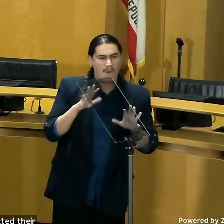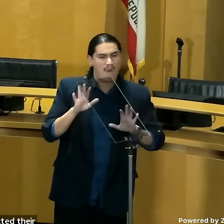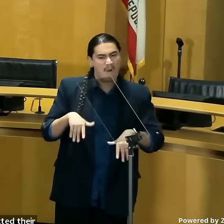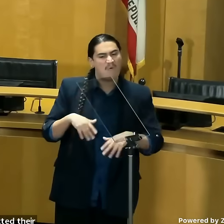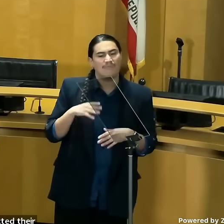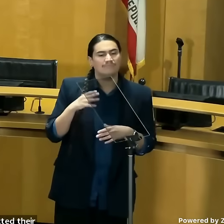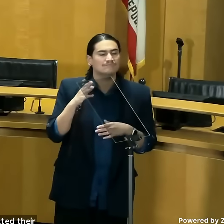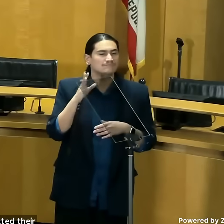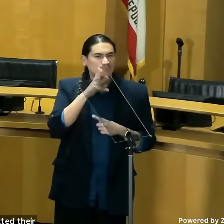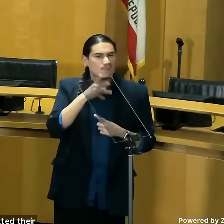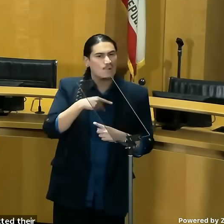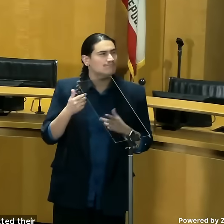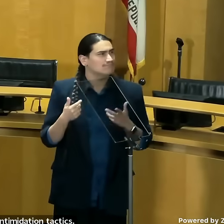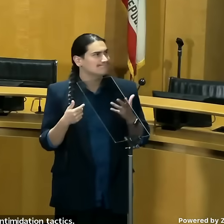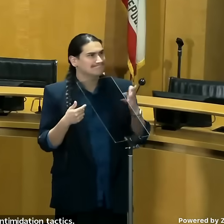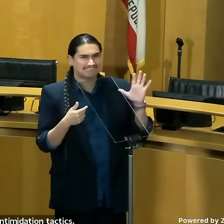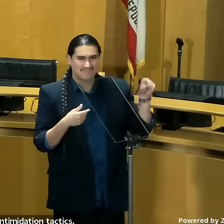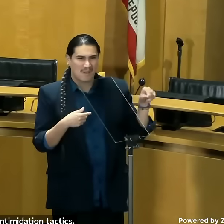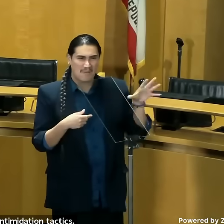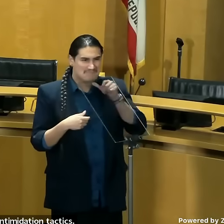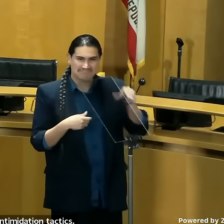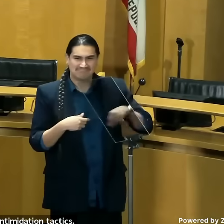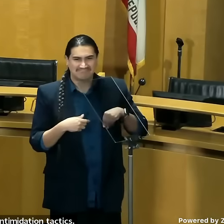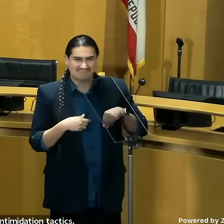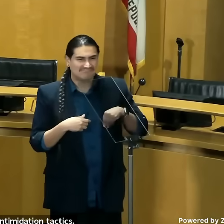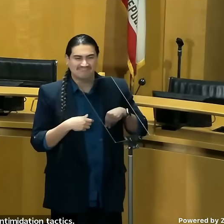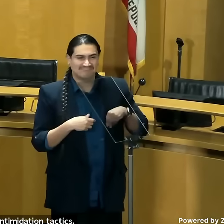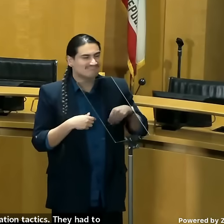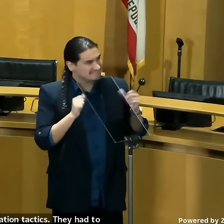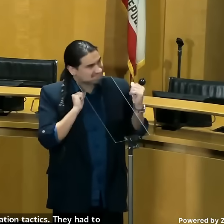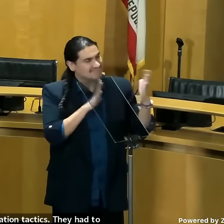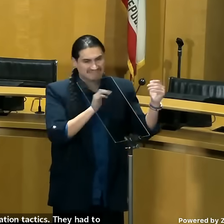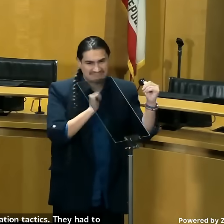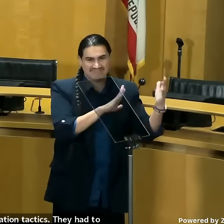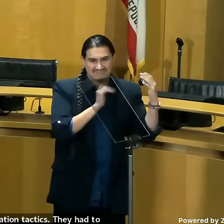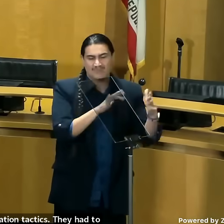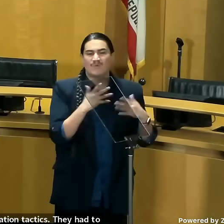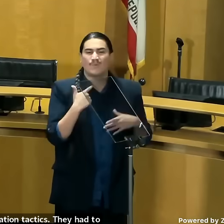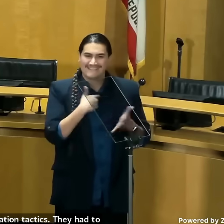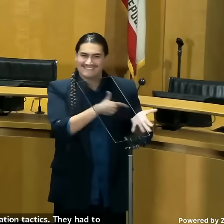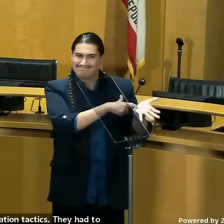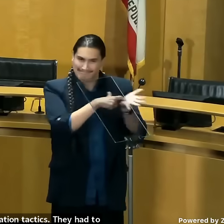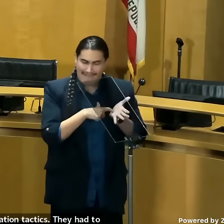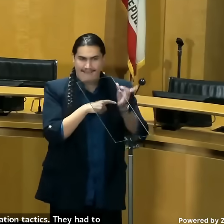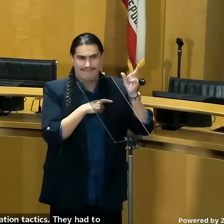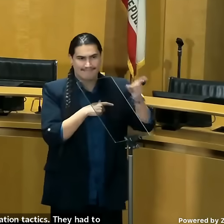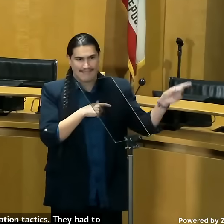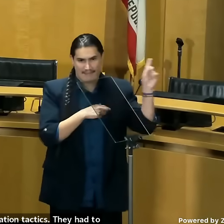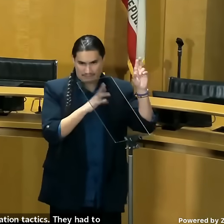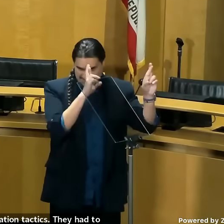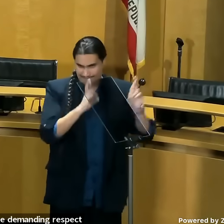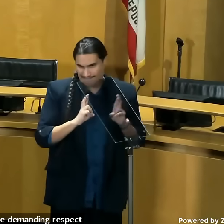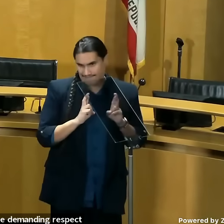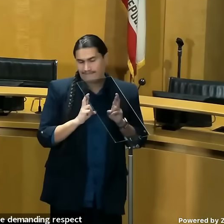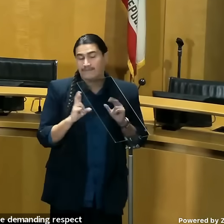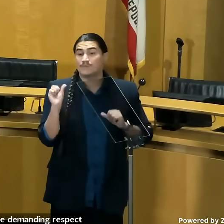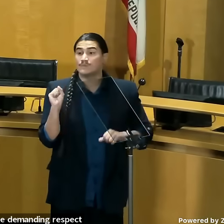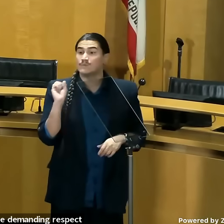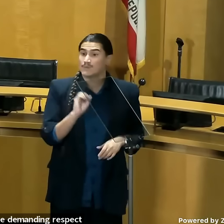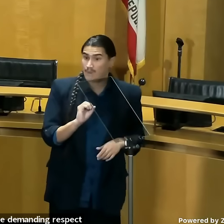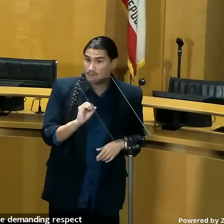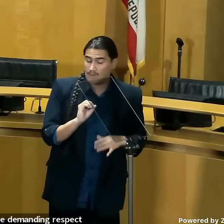tactics. They had to acknowledge that we were demanding respect. And so